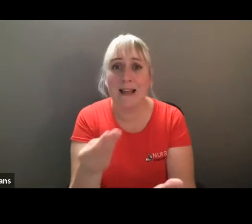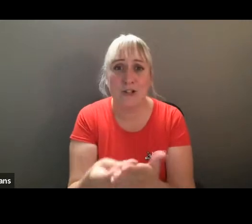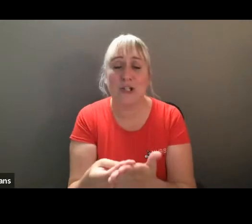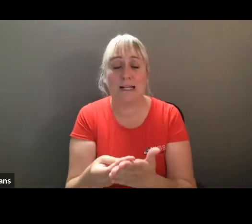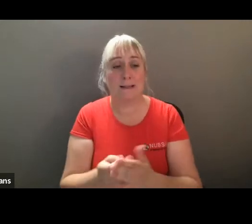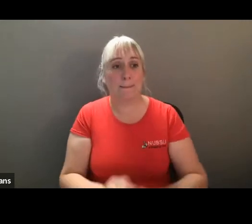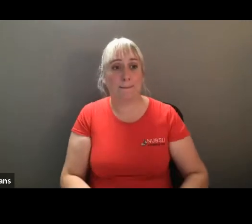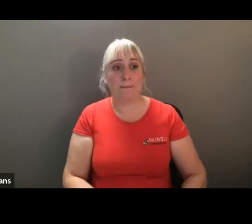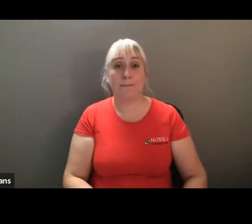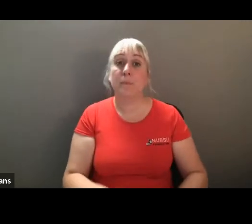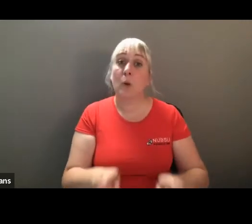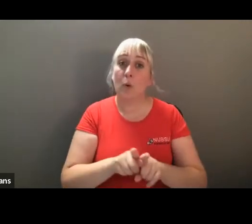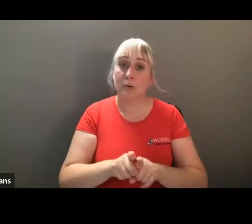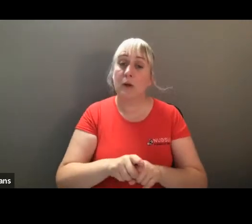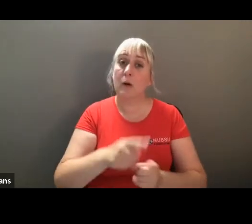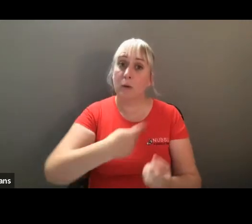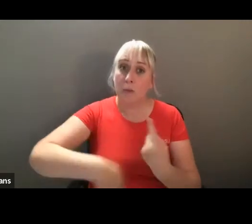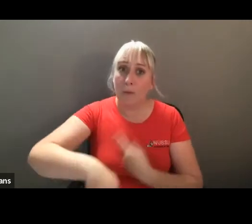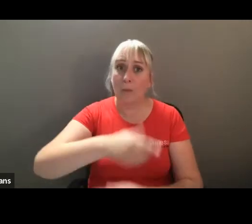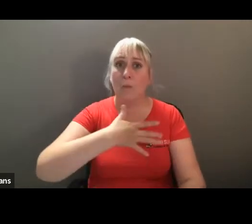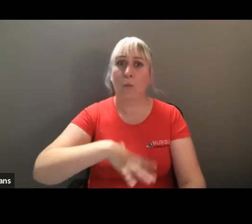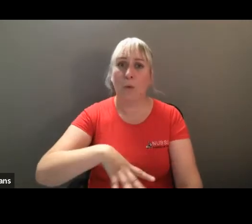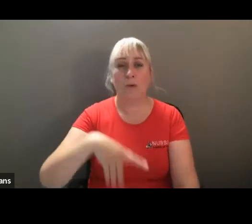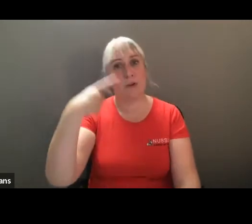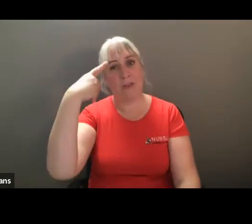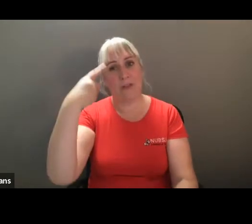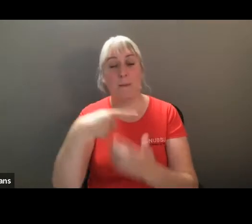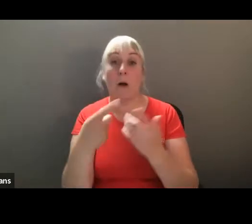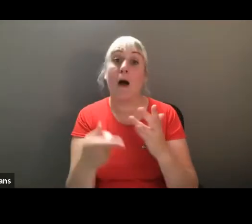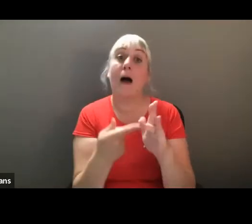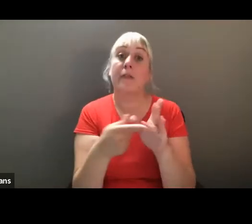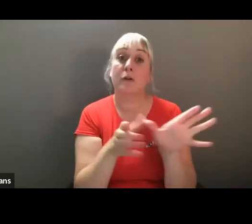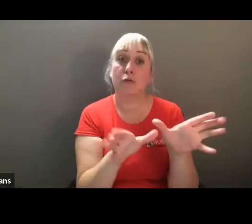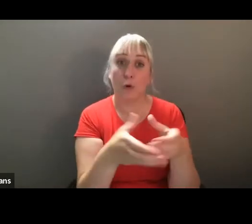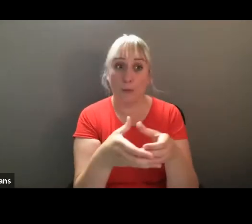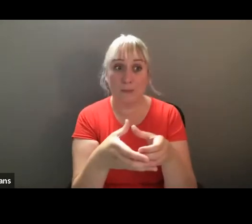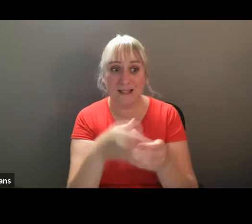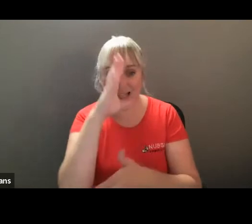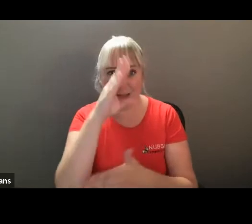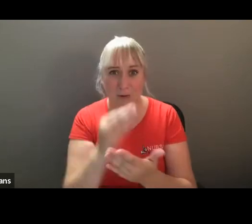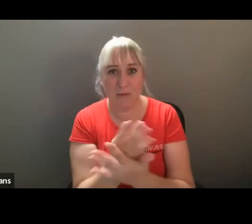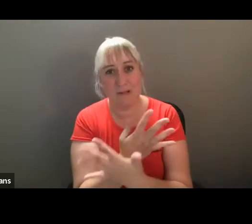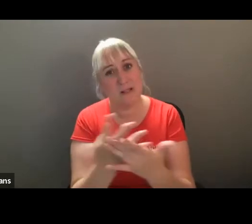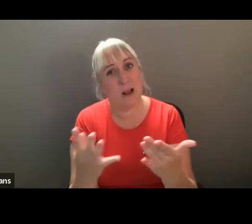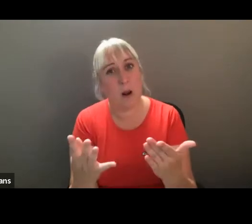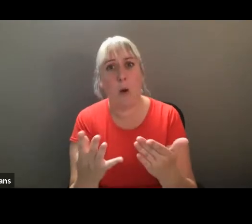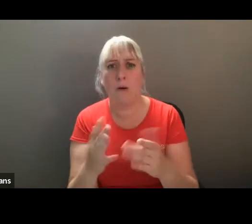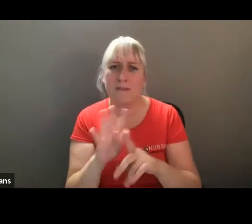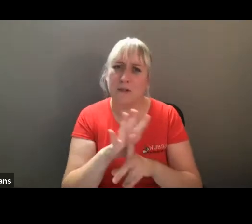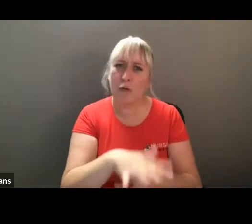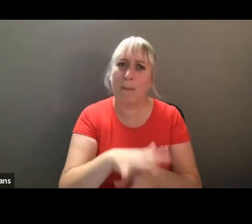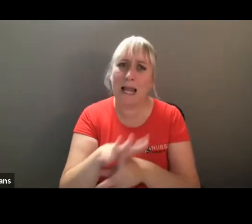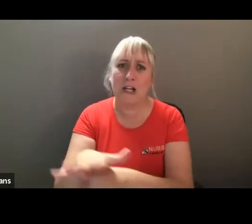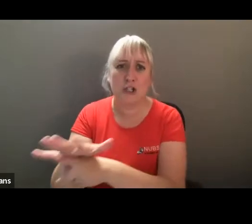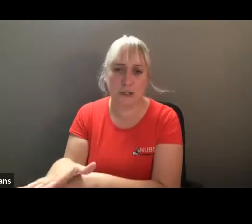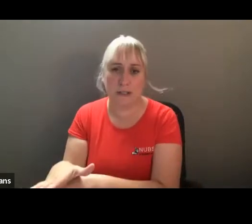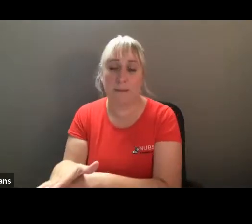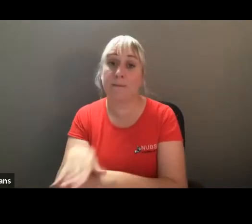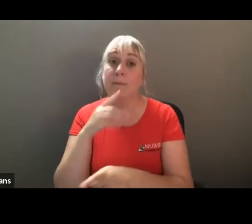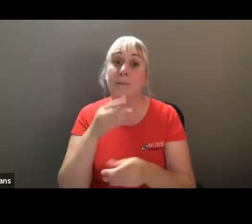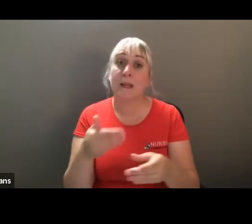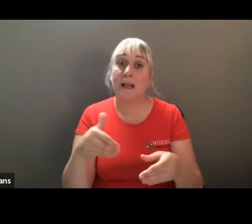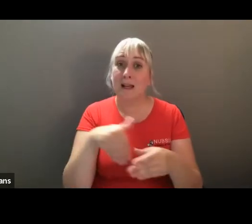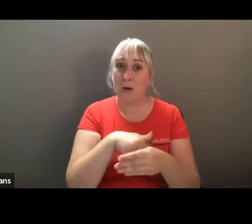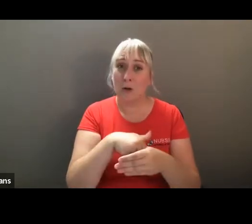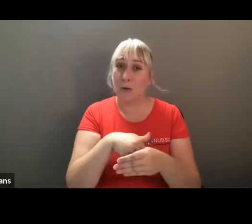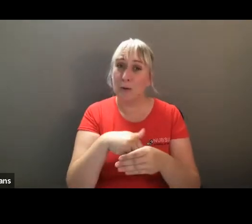to highlight other groups who can face unfair treatment in the social security system and may need specific support. These include members